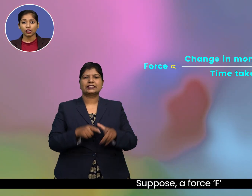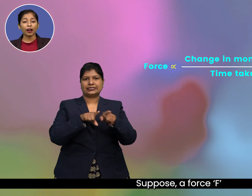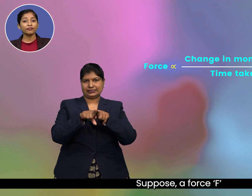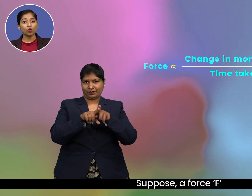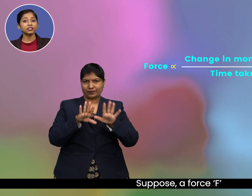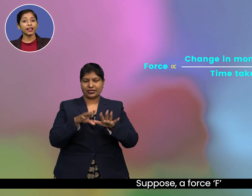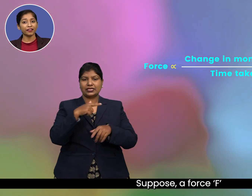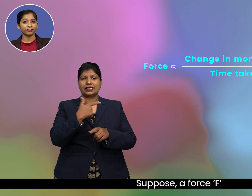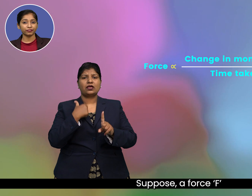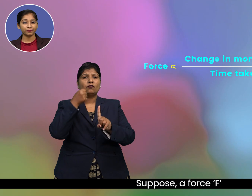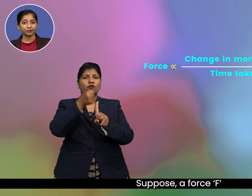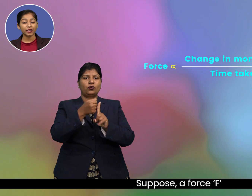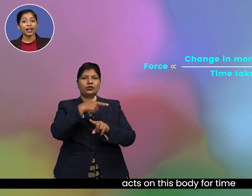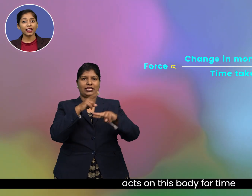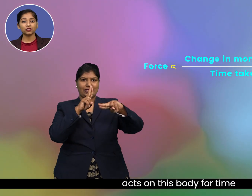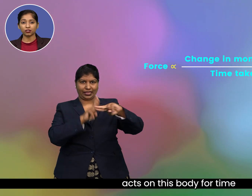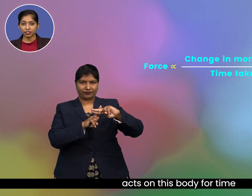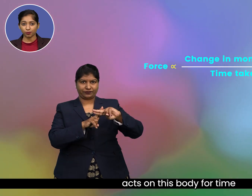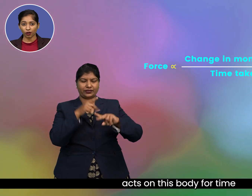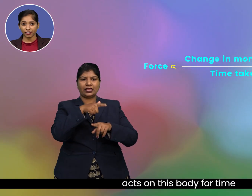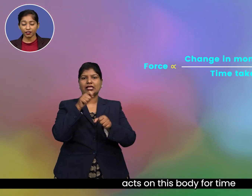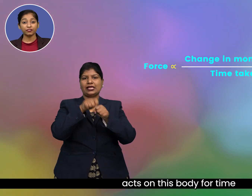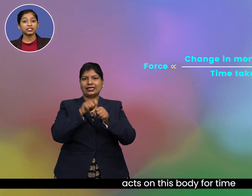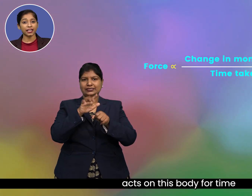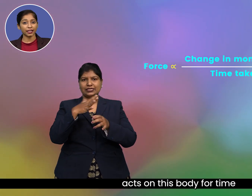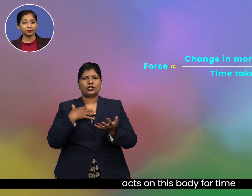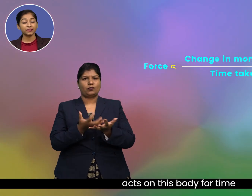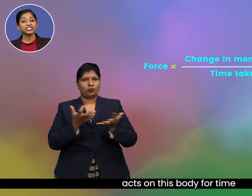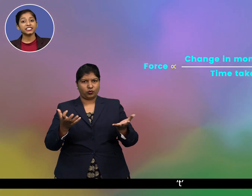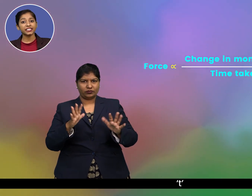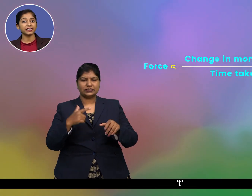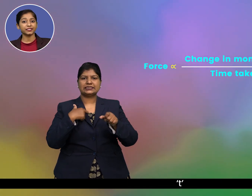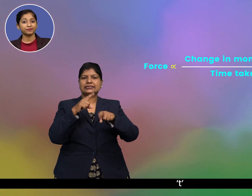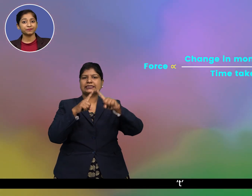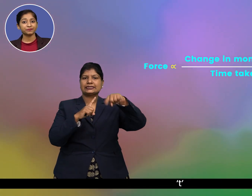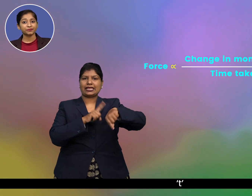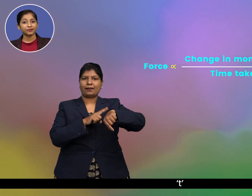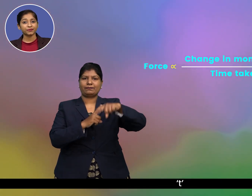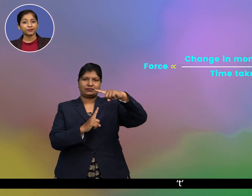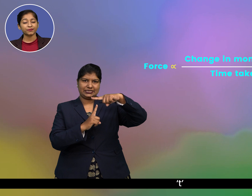Suppose a force F acts on this body for time t